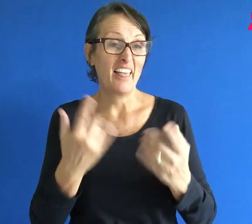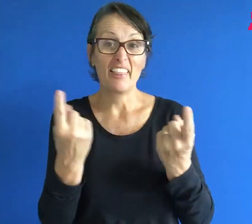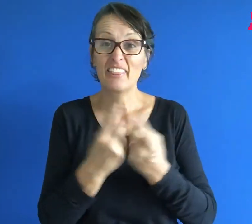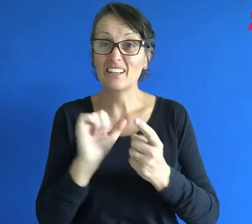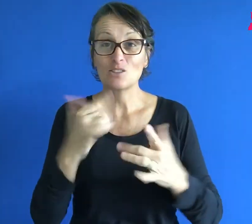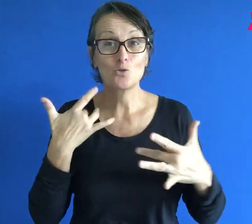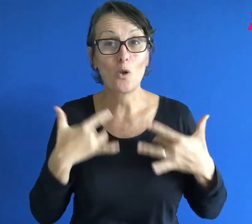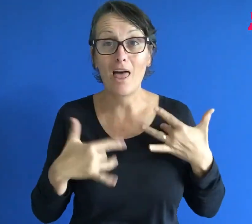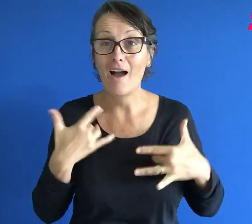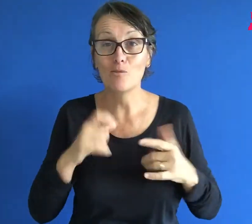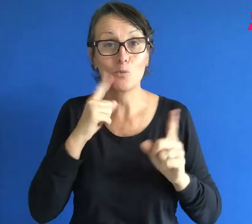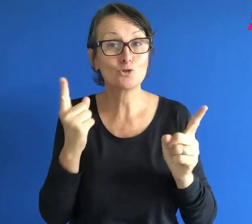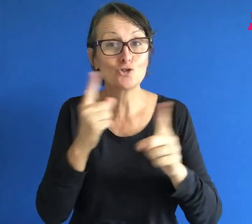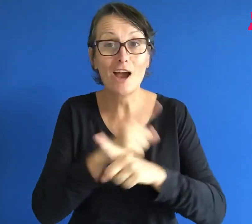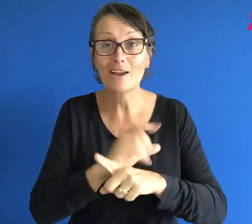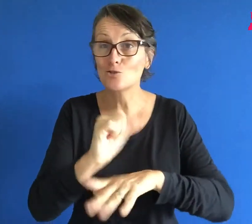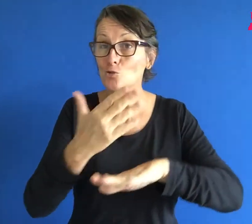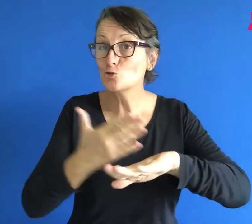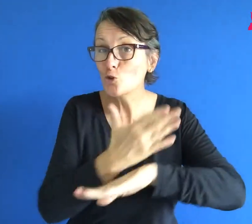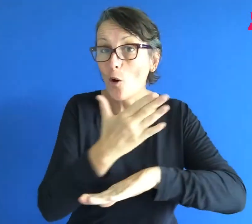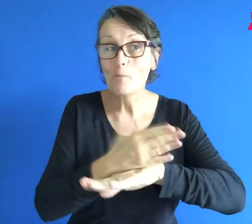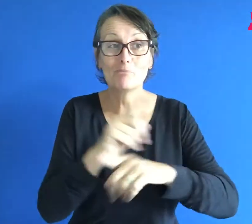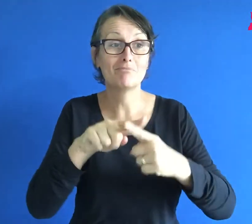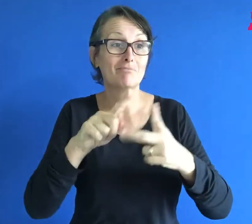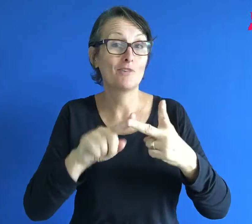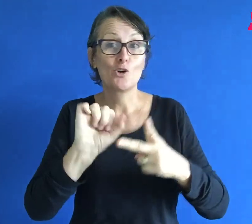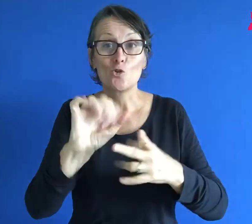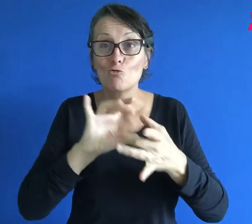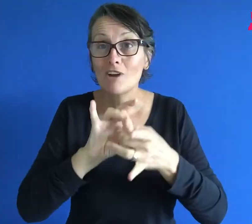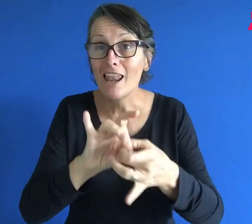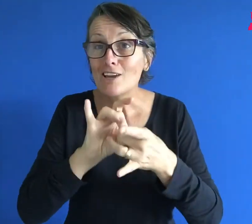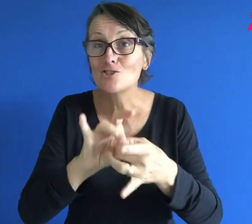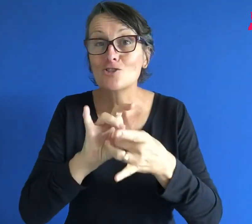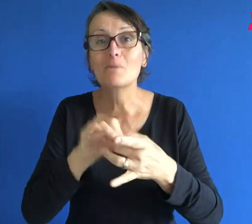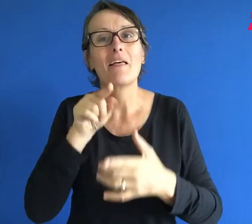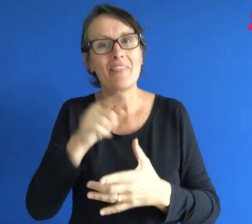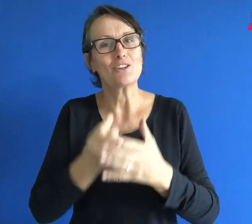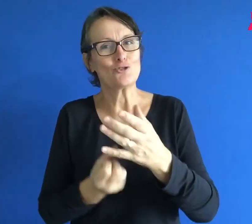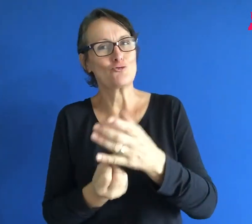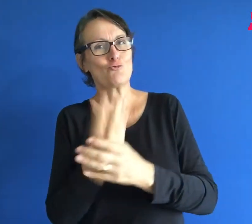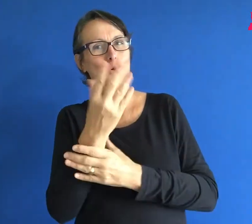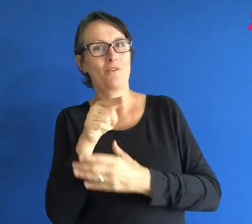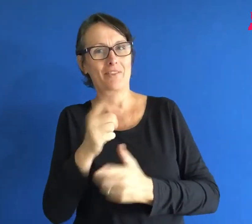your careers, your experiences, that's all part of growth. It's all part of change. It continues.